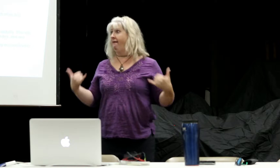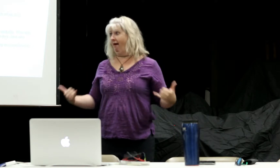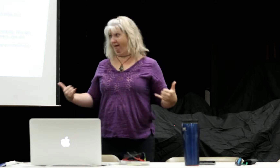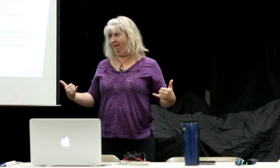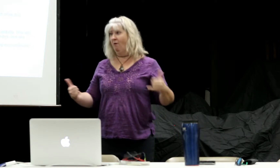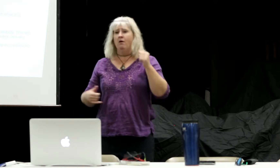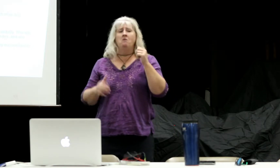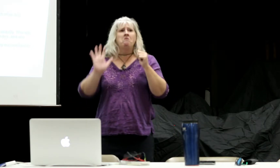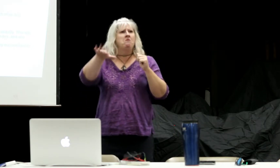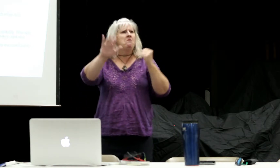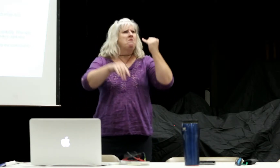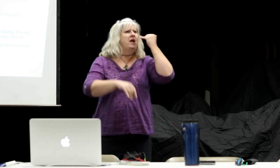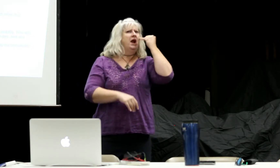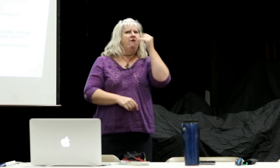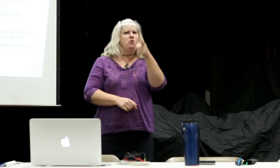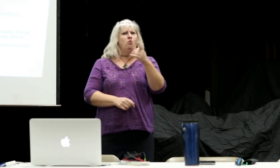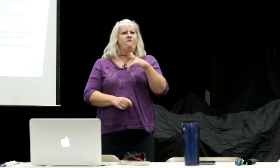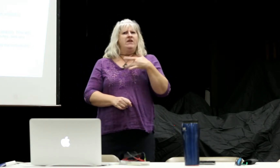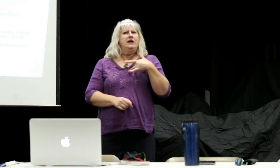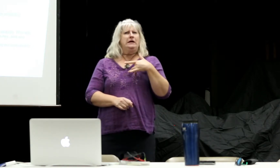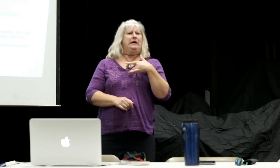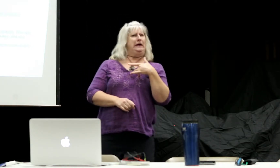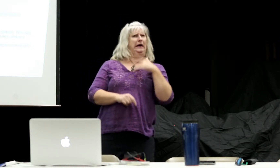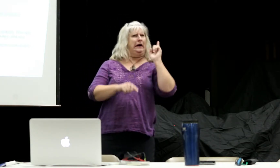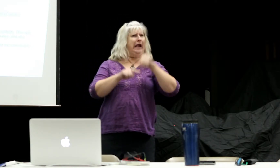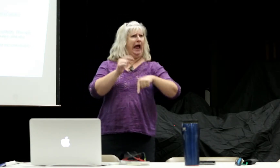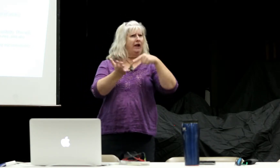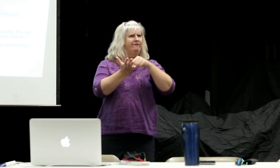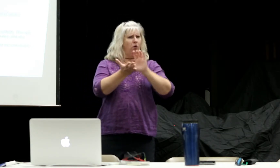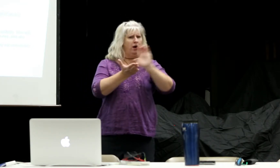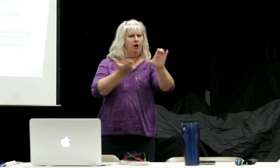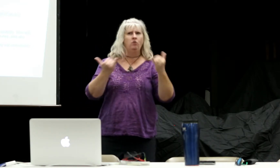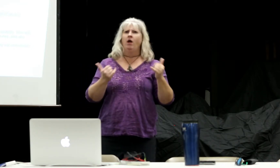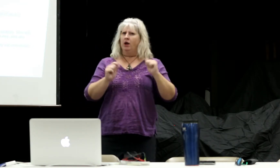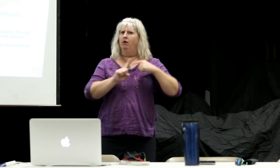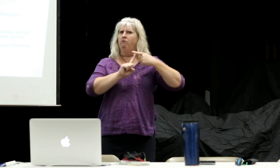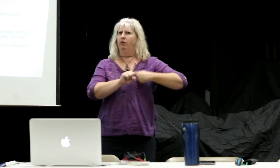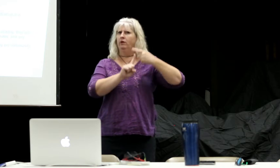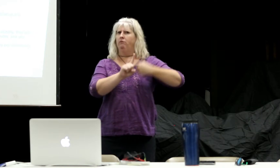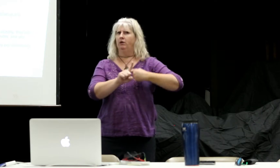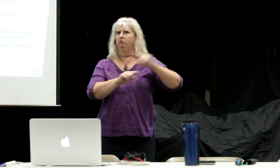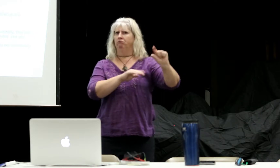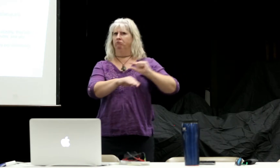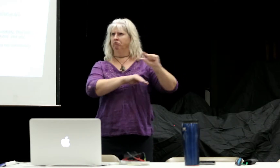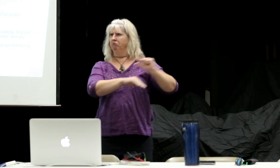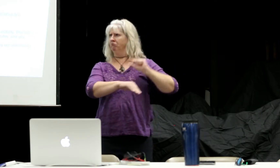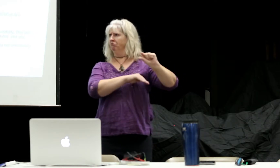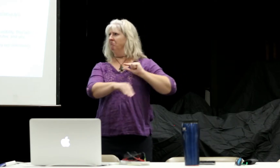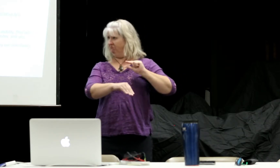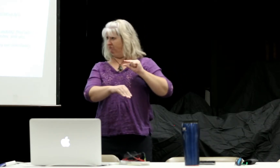So please make sure to buy those now. If you feel that you can't afford that right now, you could